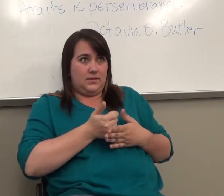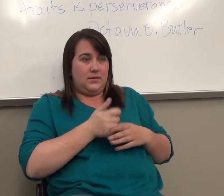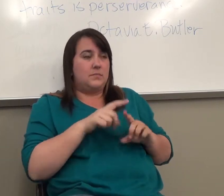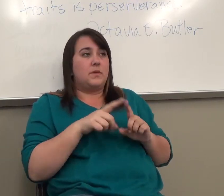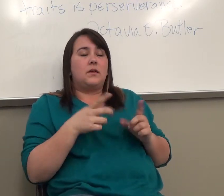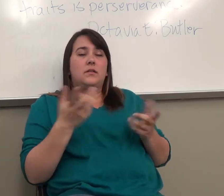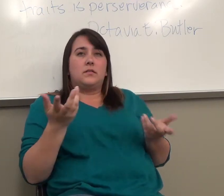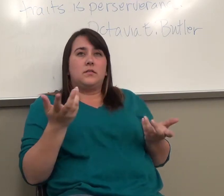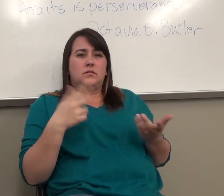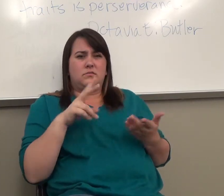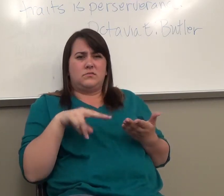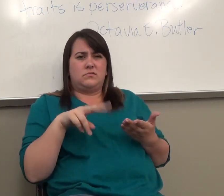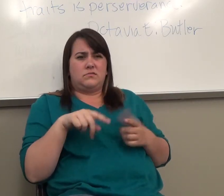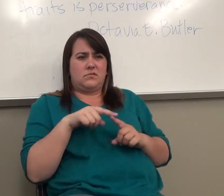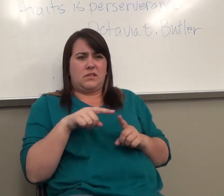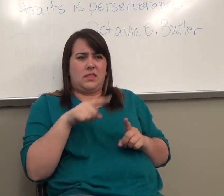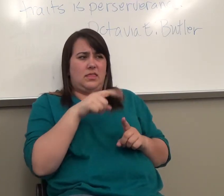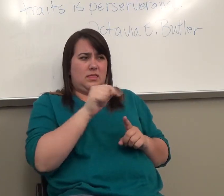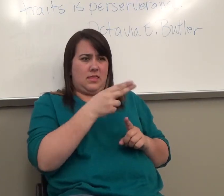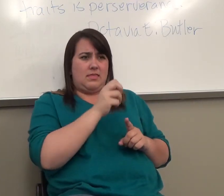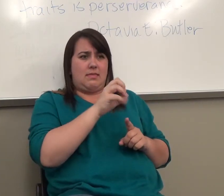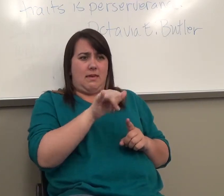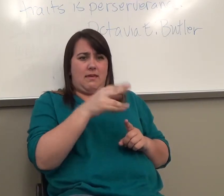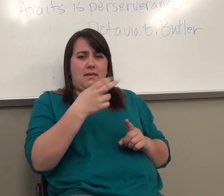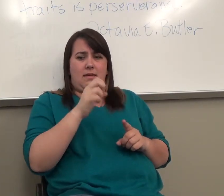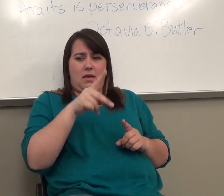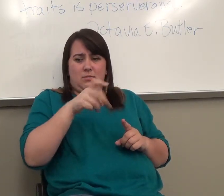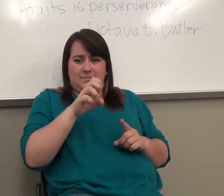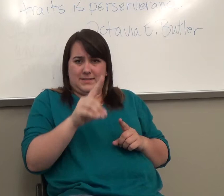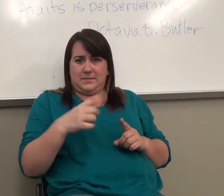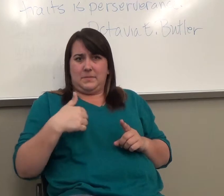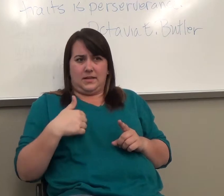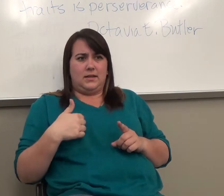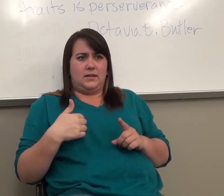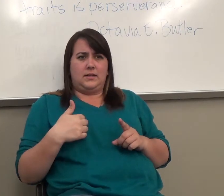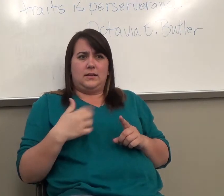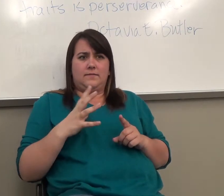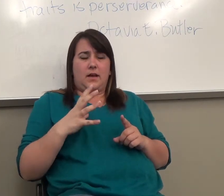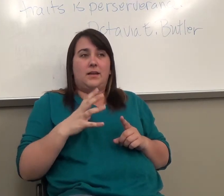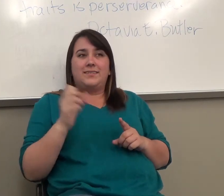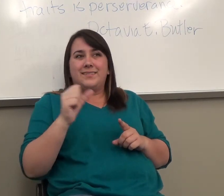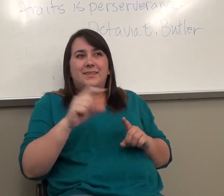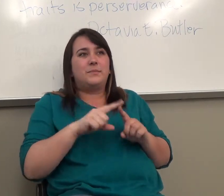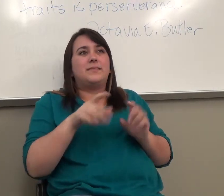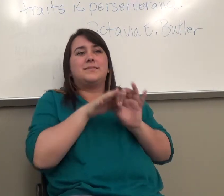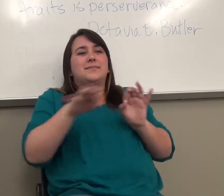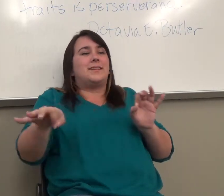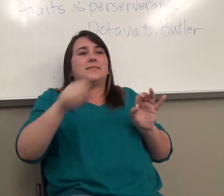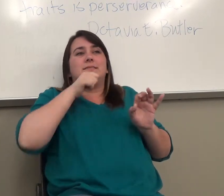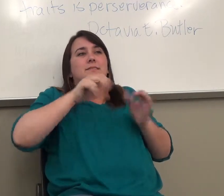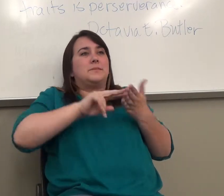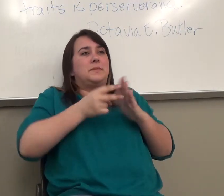Because that isn't what this sentence says. So that's something you need to think about in your writer's paper. I would rather that